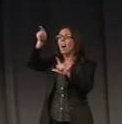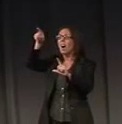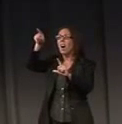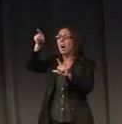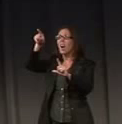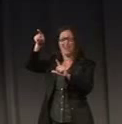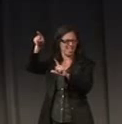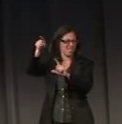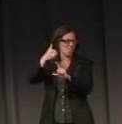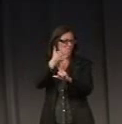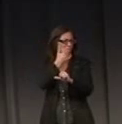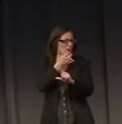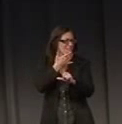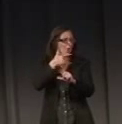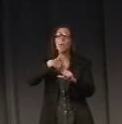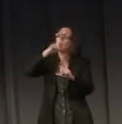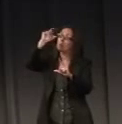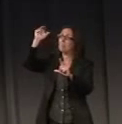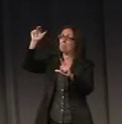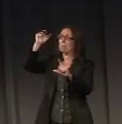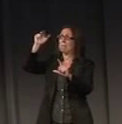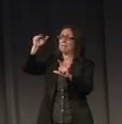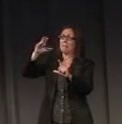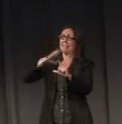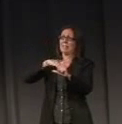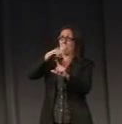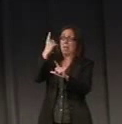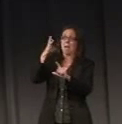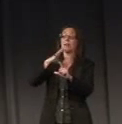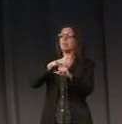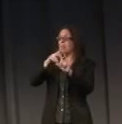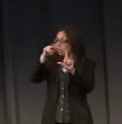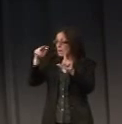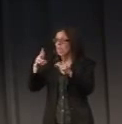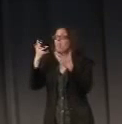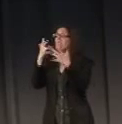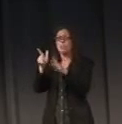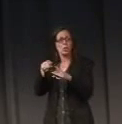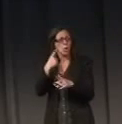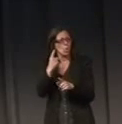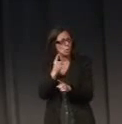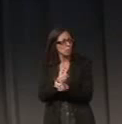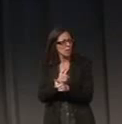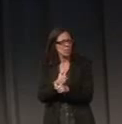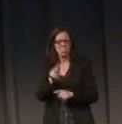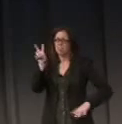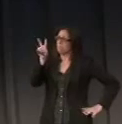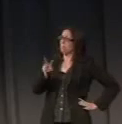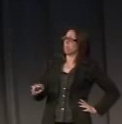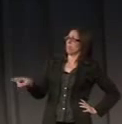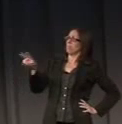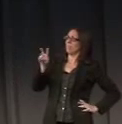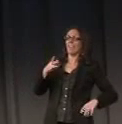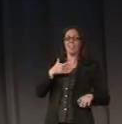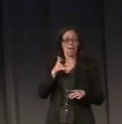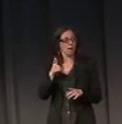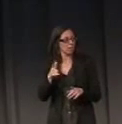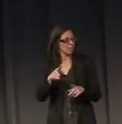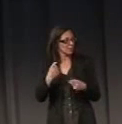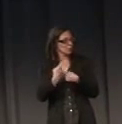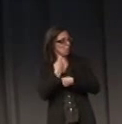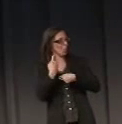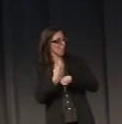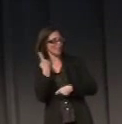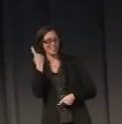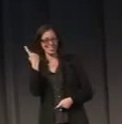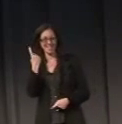right. Whereas at the beginning you're like, this sky's black. That doesn't make any sense. Okay, so in the last few minutes I want to